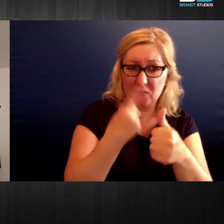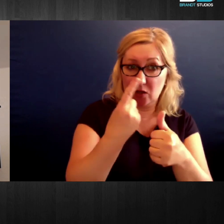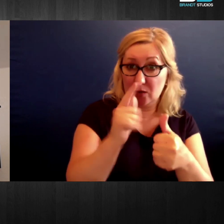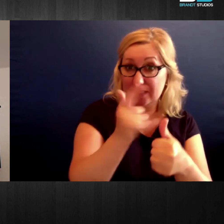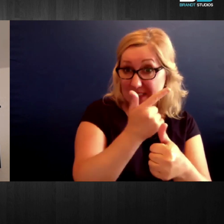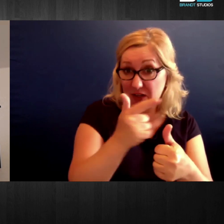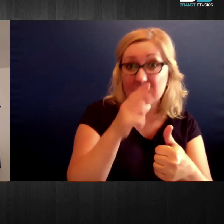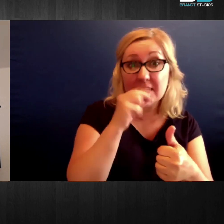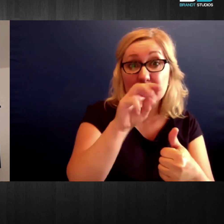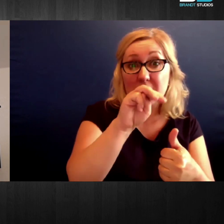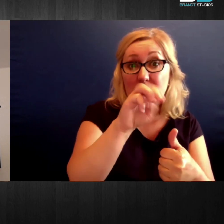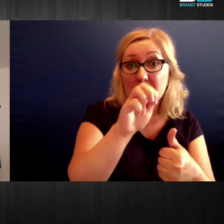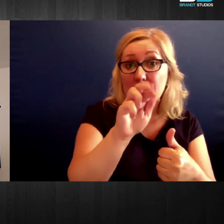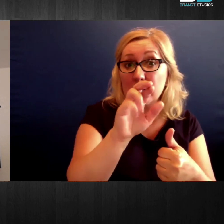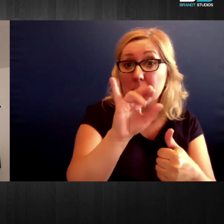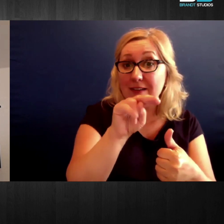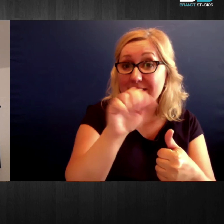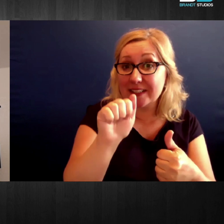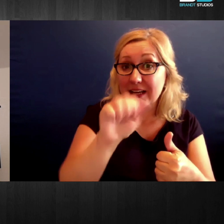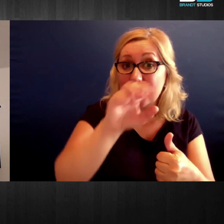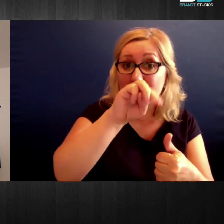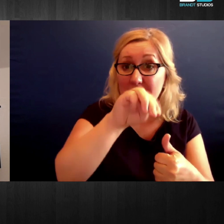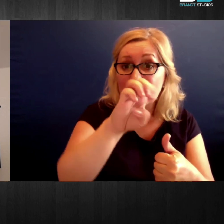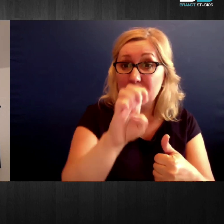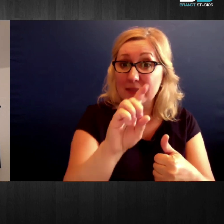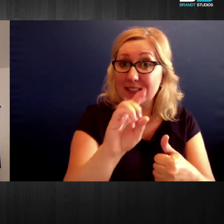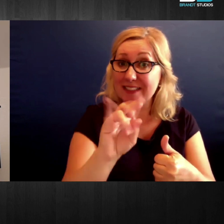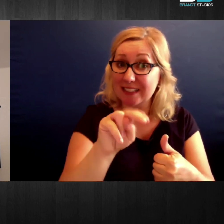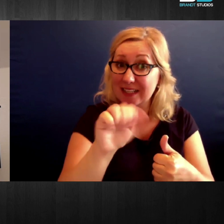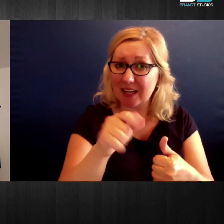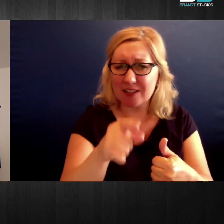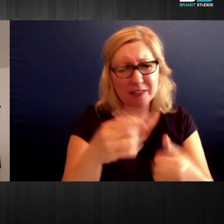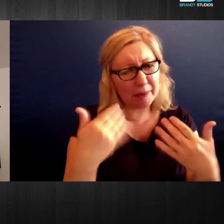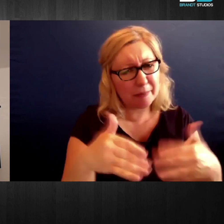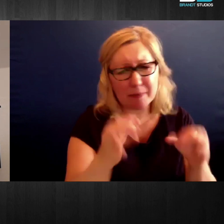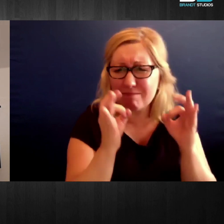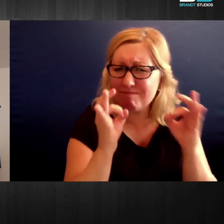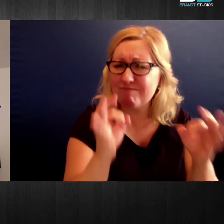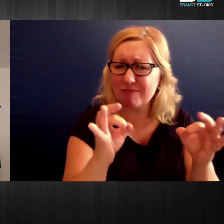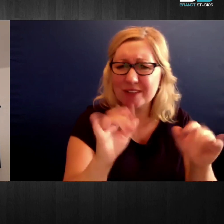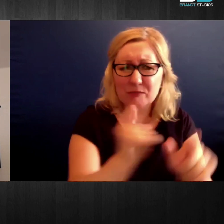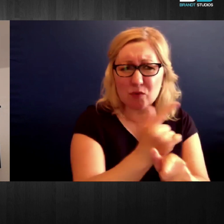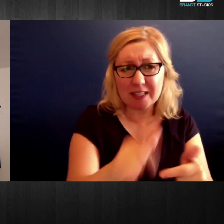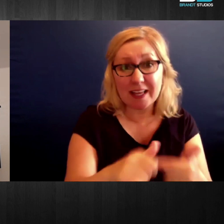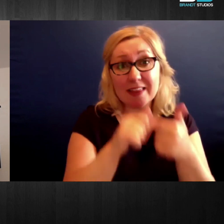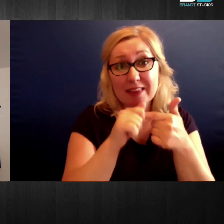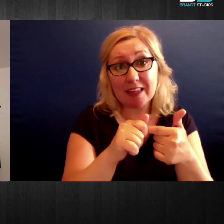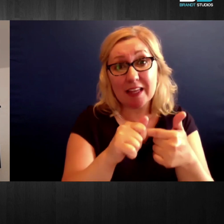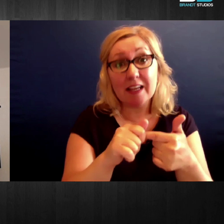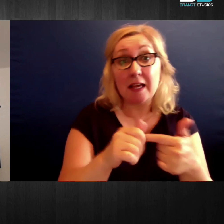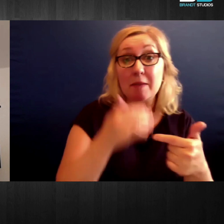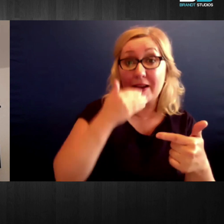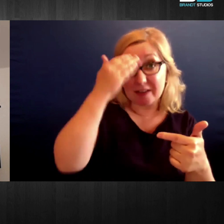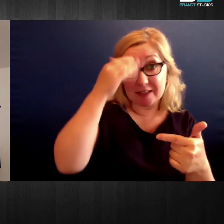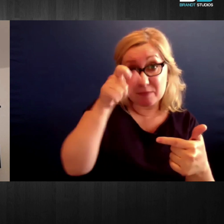an overall amazing human being. And another is an American producer and rapper named Travis Scott. And on the outside, you